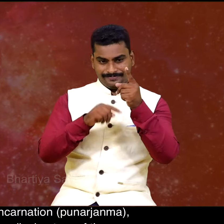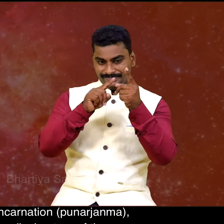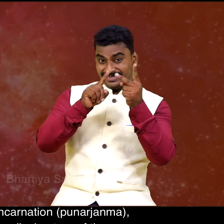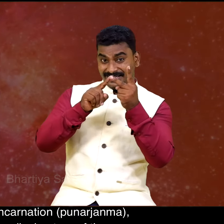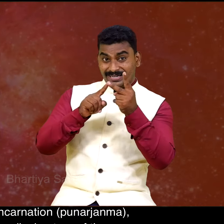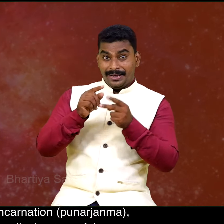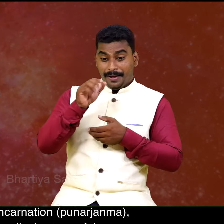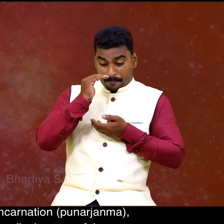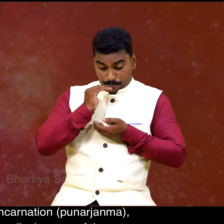reincarnation, punarjanma,